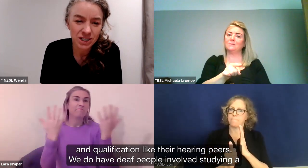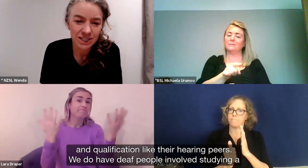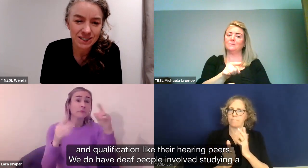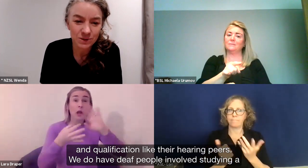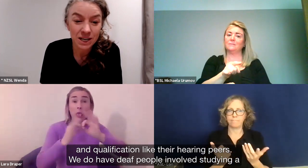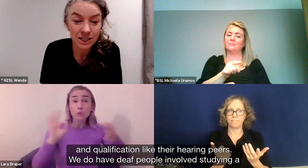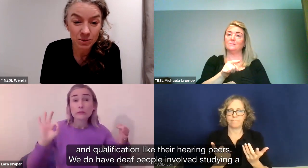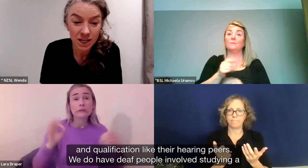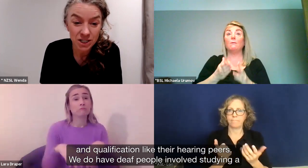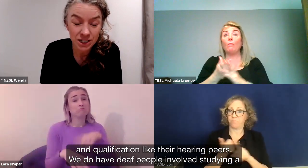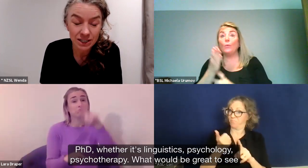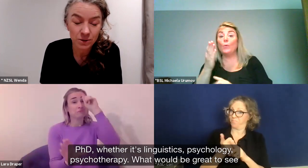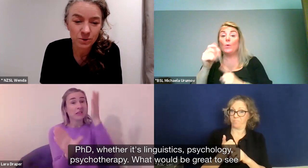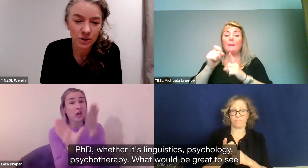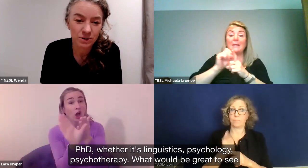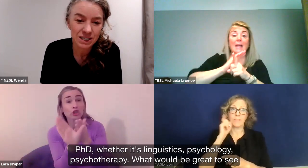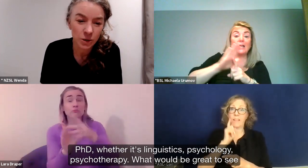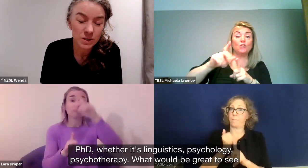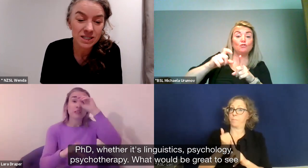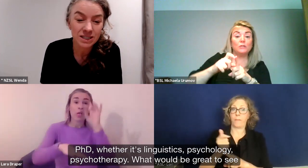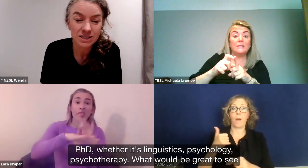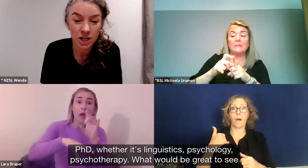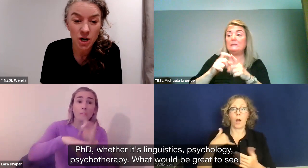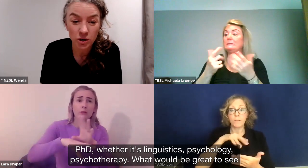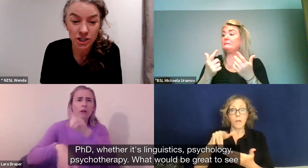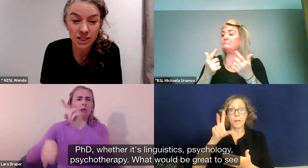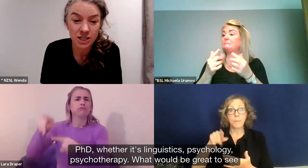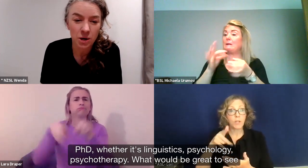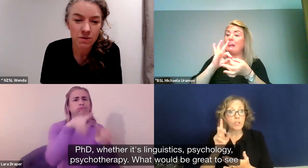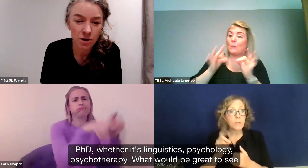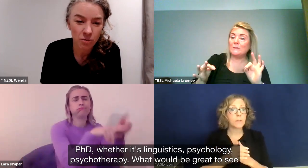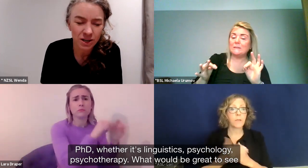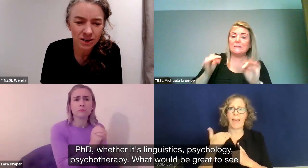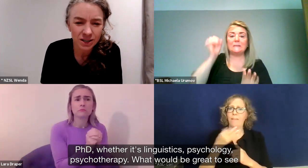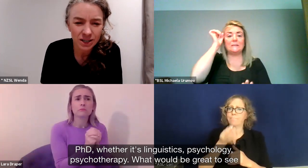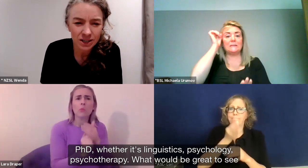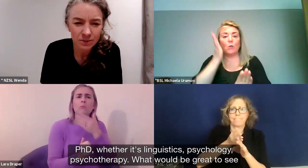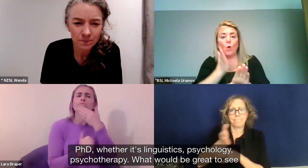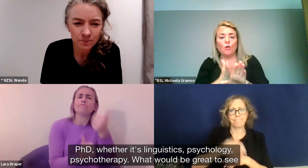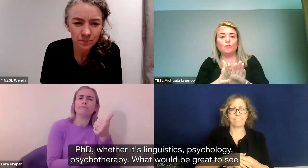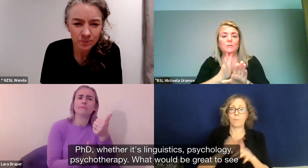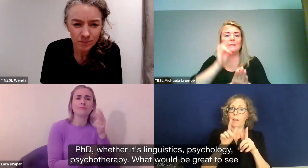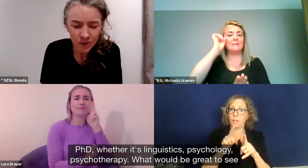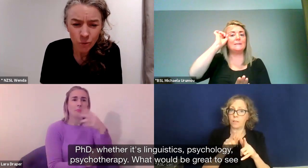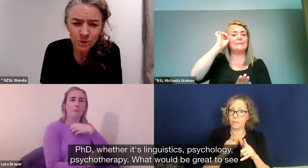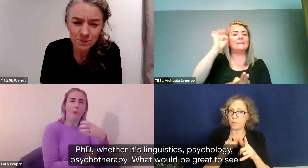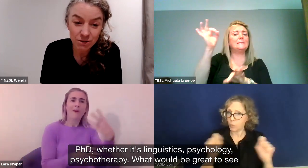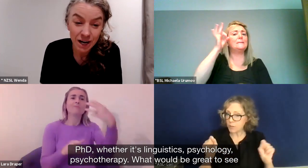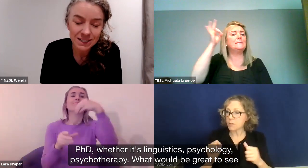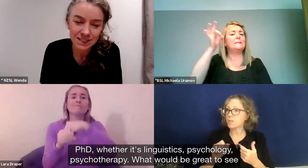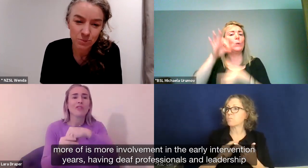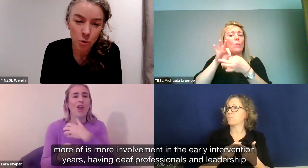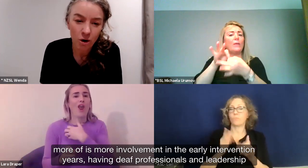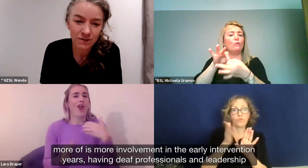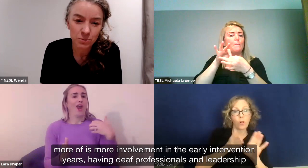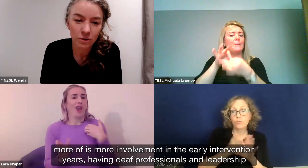PhDs or study at PhD level, whether it's linguistics, psychology, psychotherapy. What would be